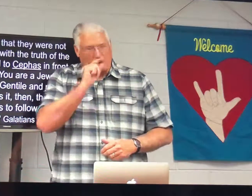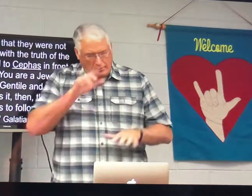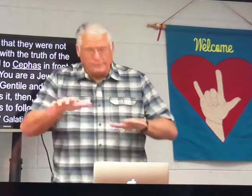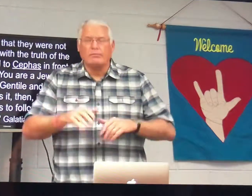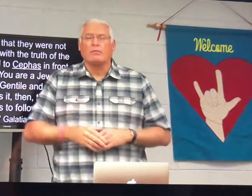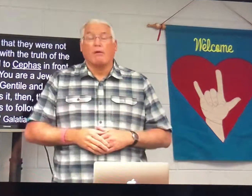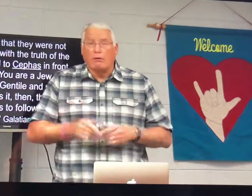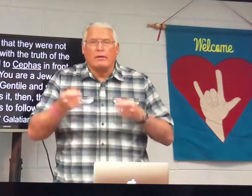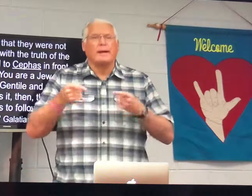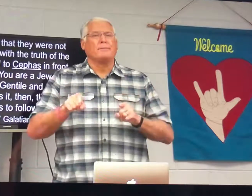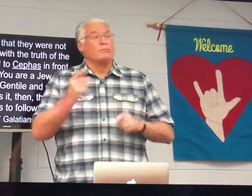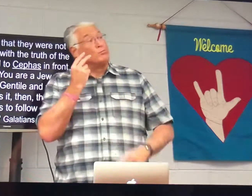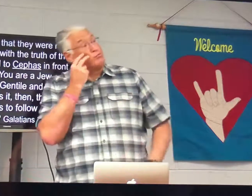Oh yeah, that place.